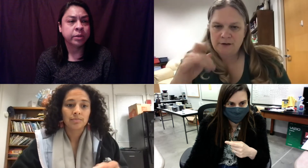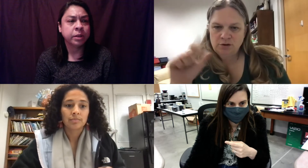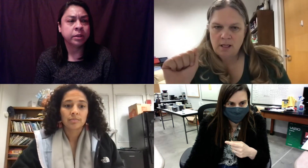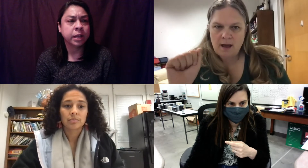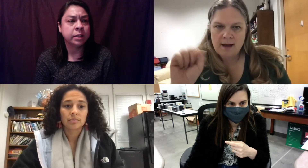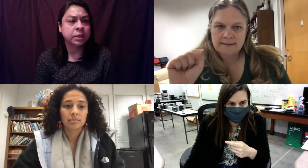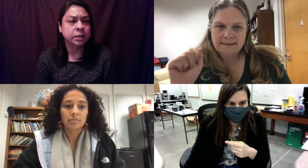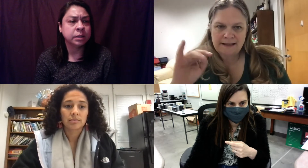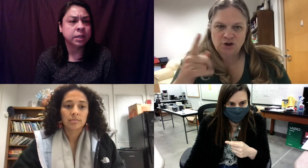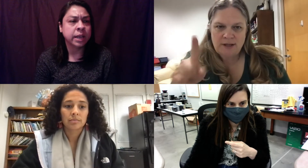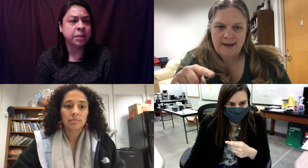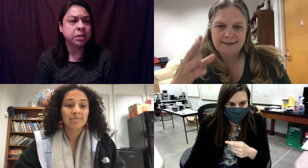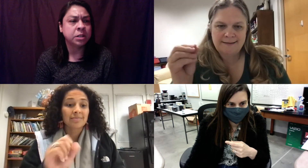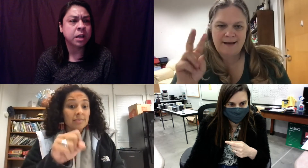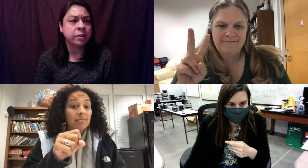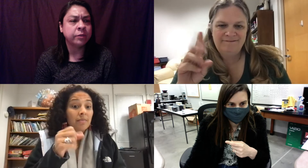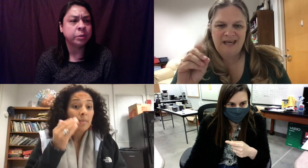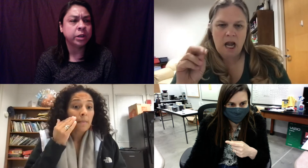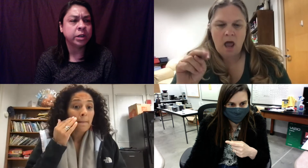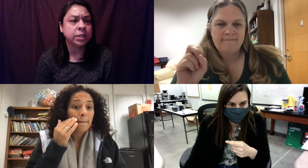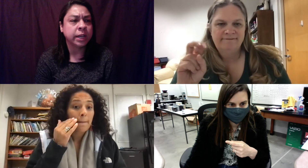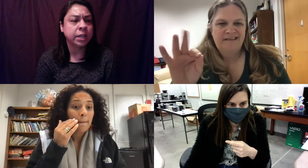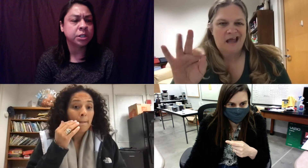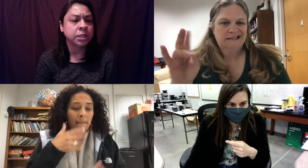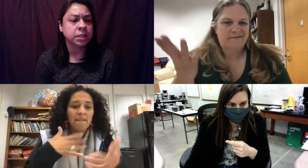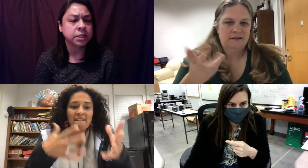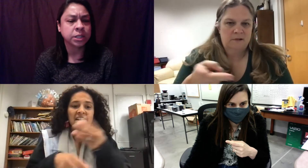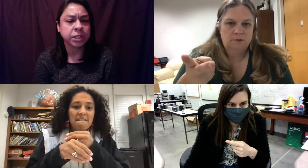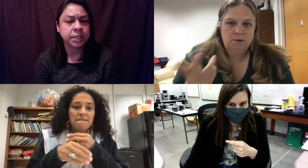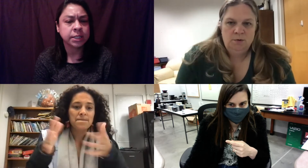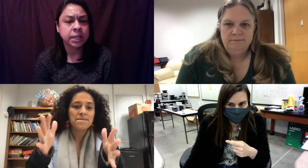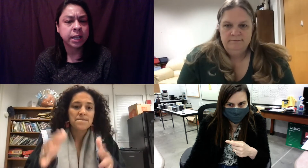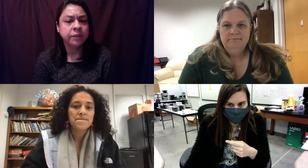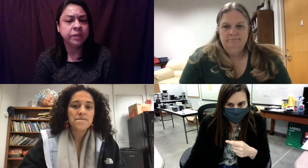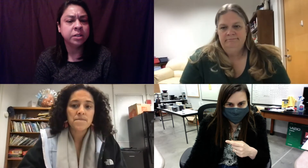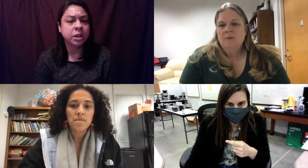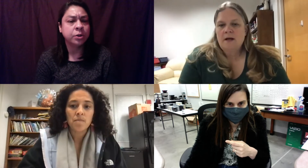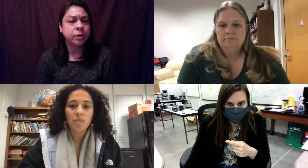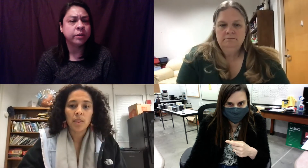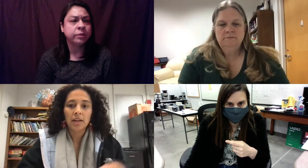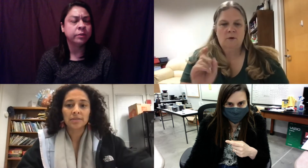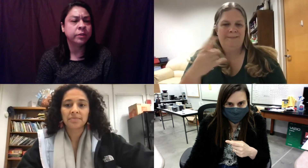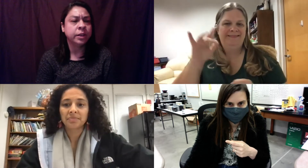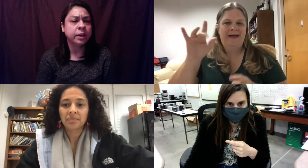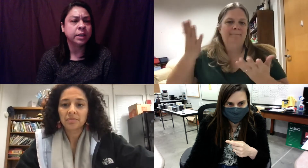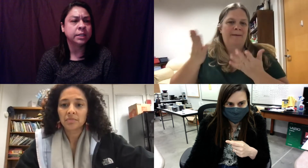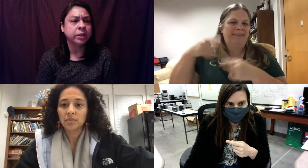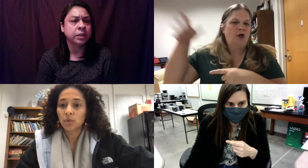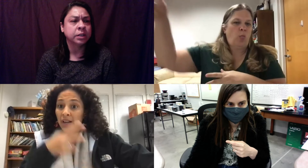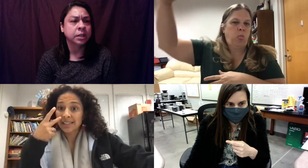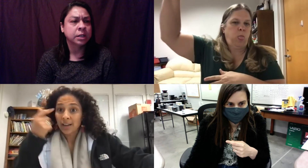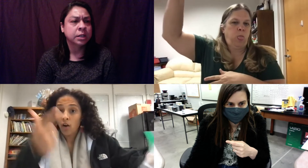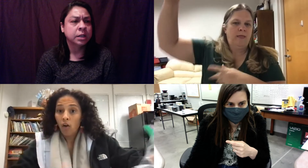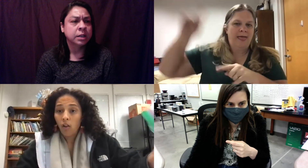Yeah, the name that is not familiar here is Angela Sanchez and V Don